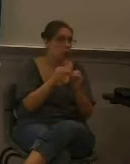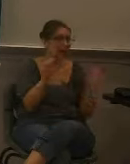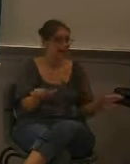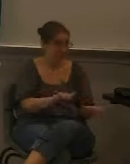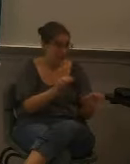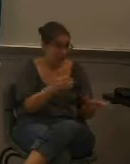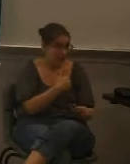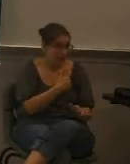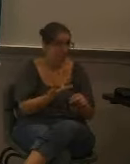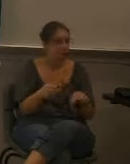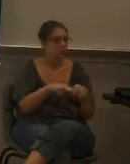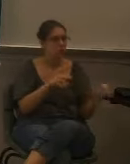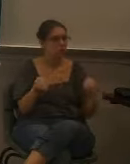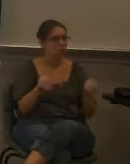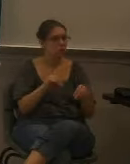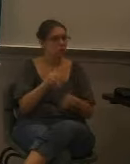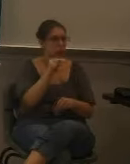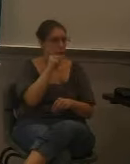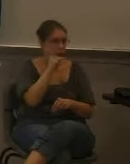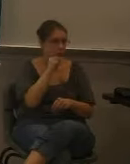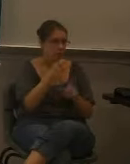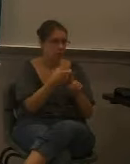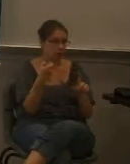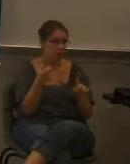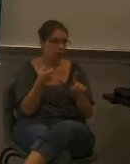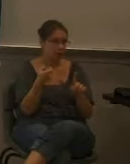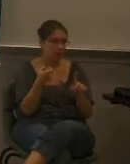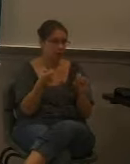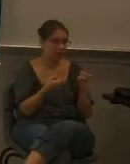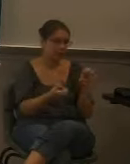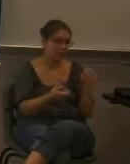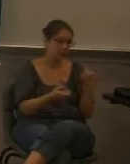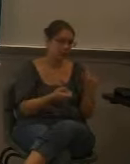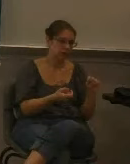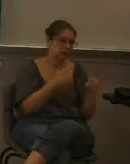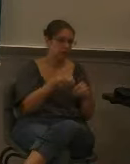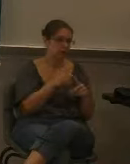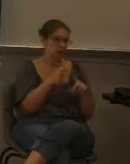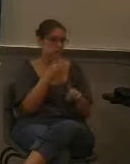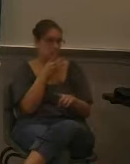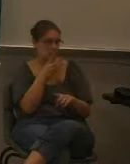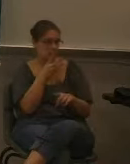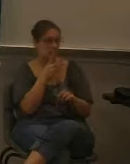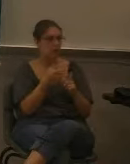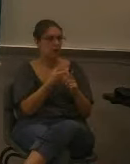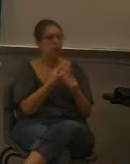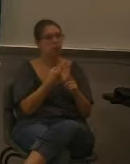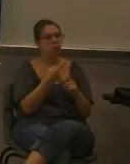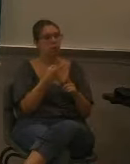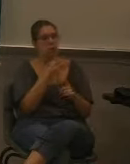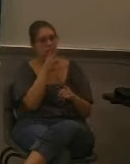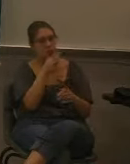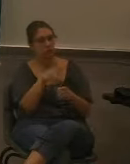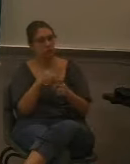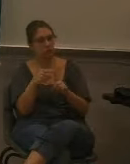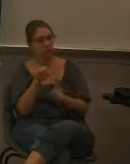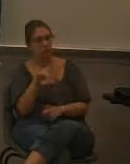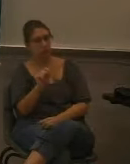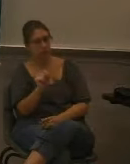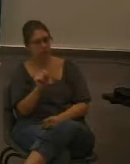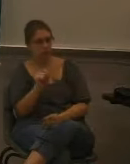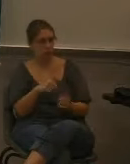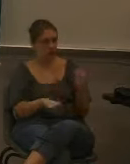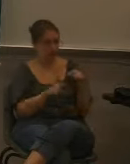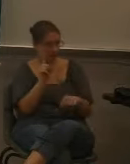it increases the movement of nutrients from the sediment into the water and from the water into the sediment, right? And so that